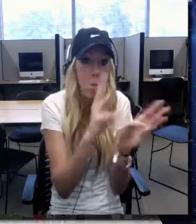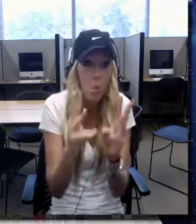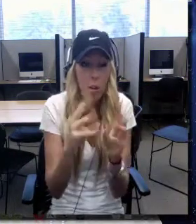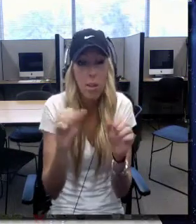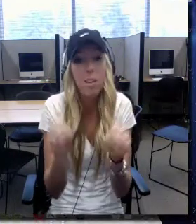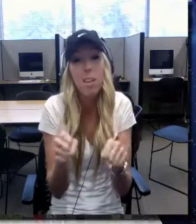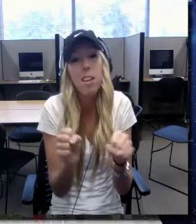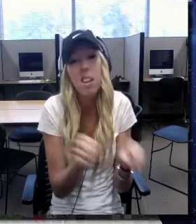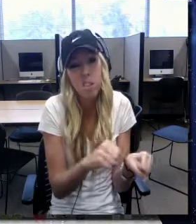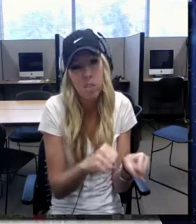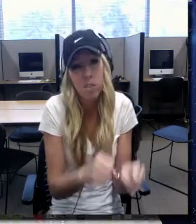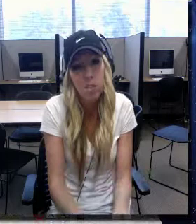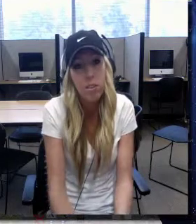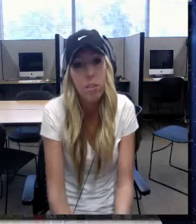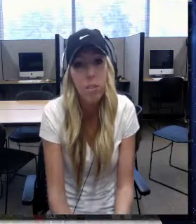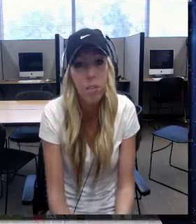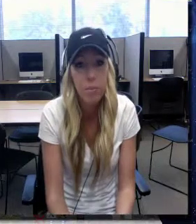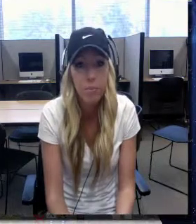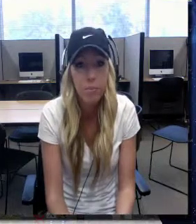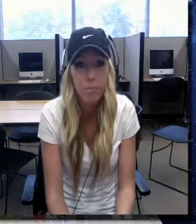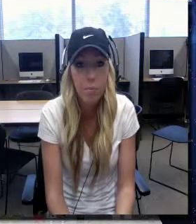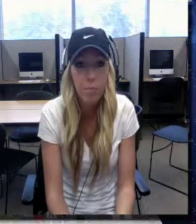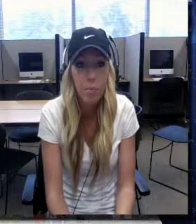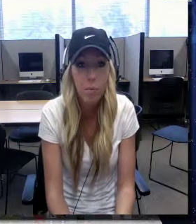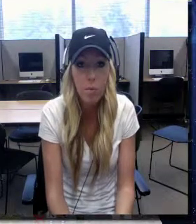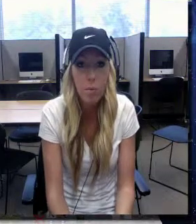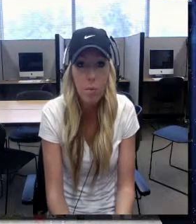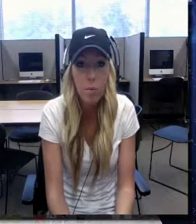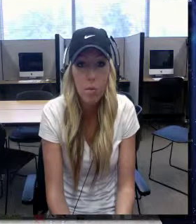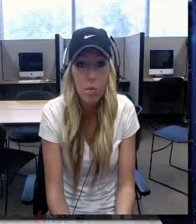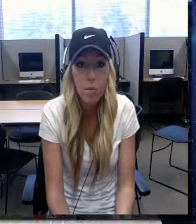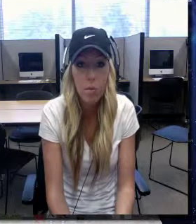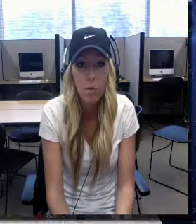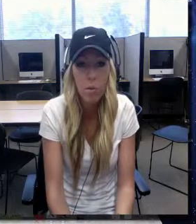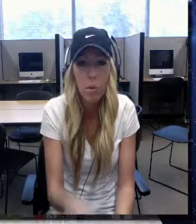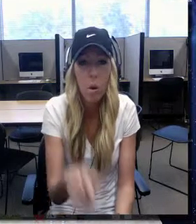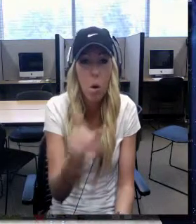Where to put the sails, how much sail to expose.